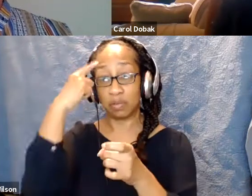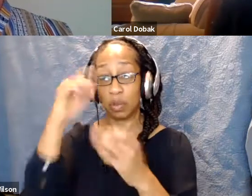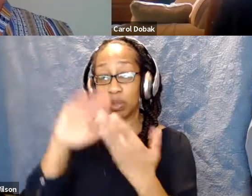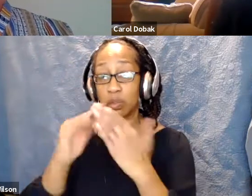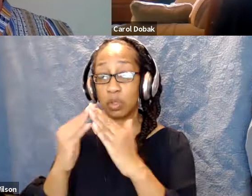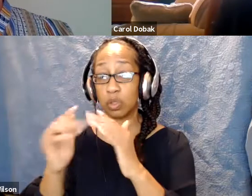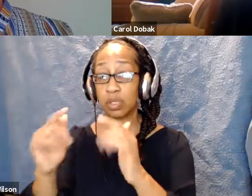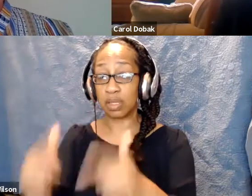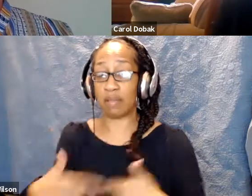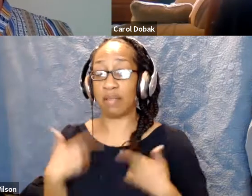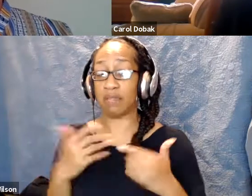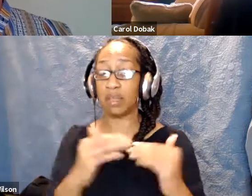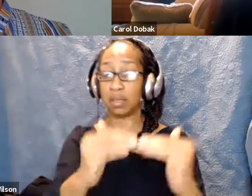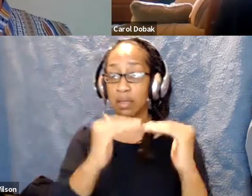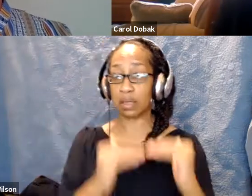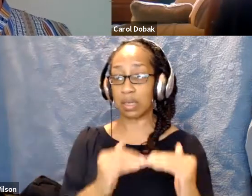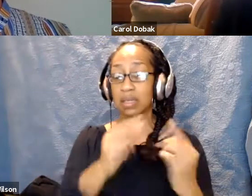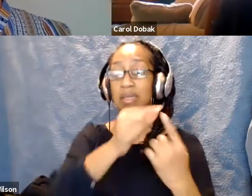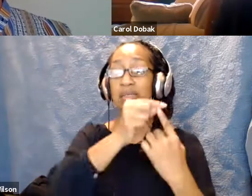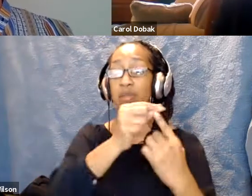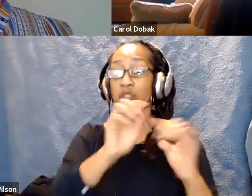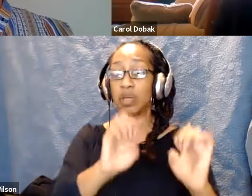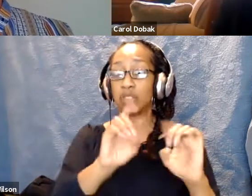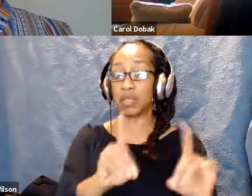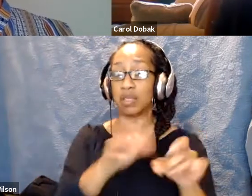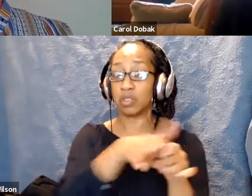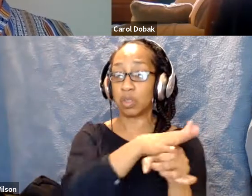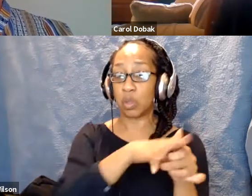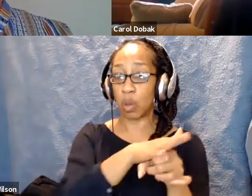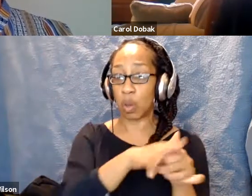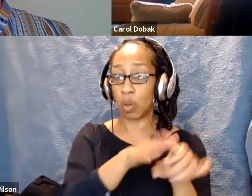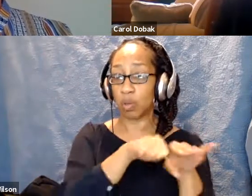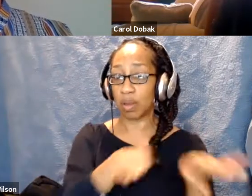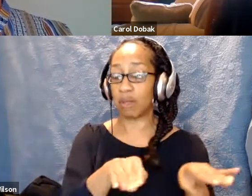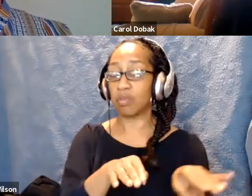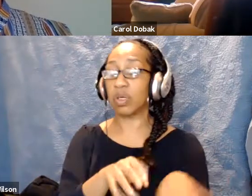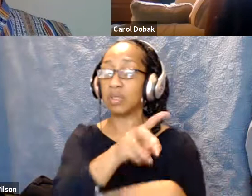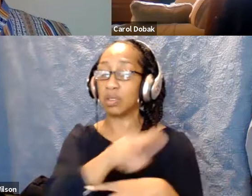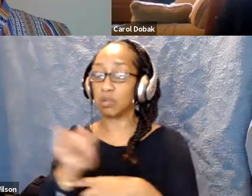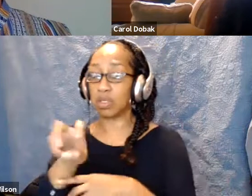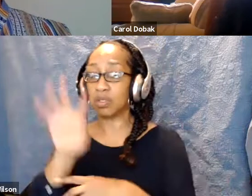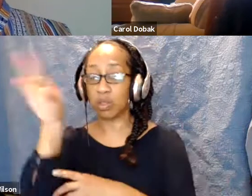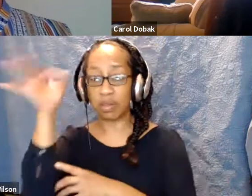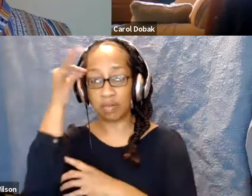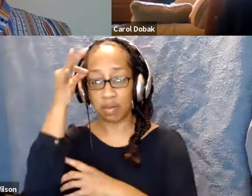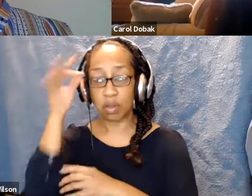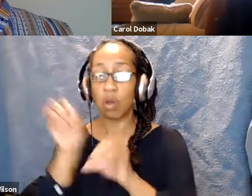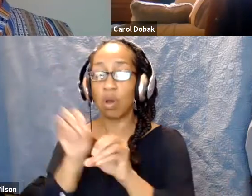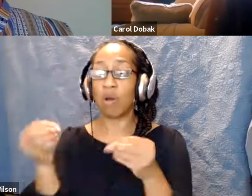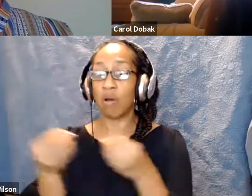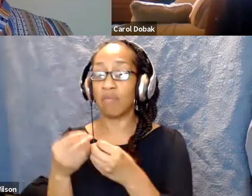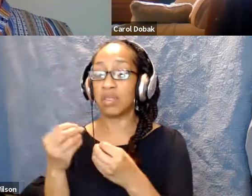special education at the local level. And at the federal level, that's the Office of Special Education